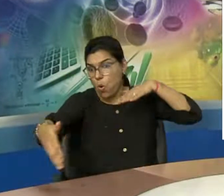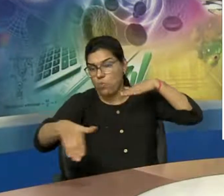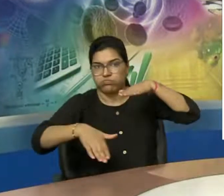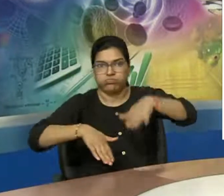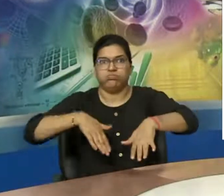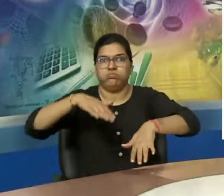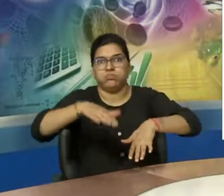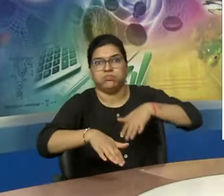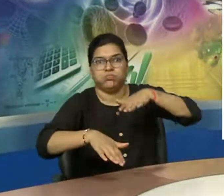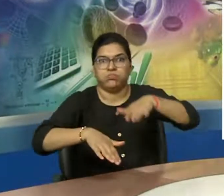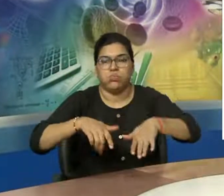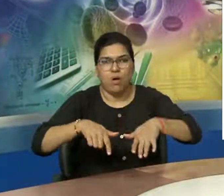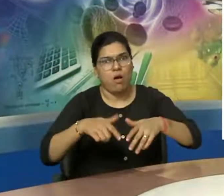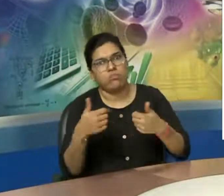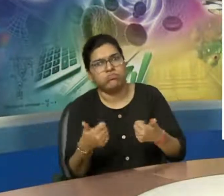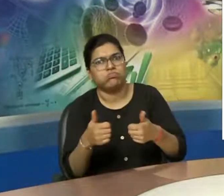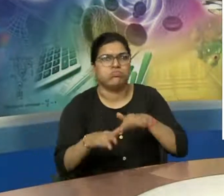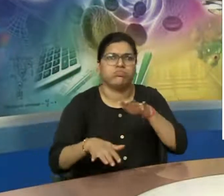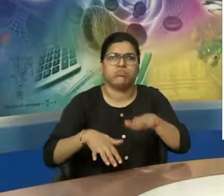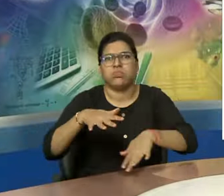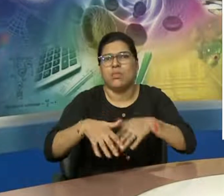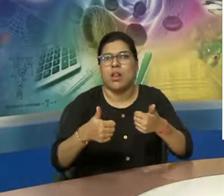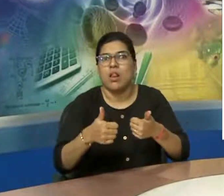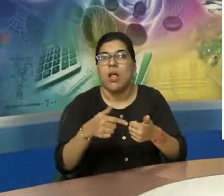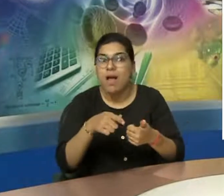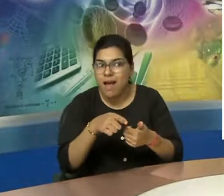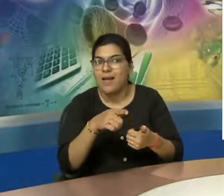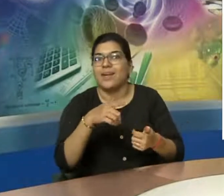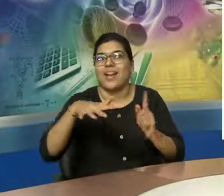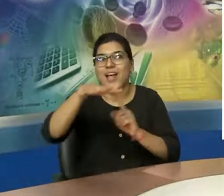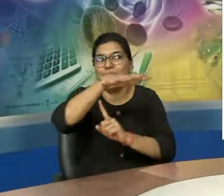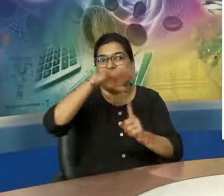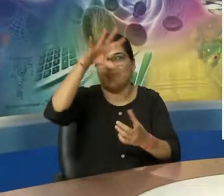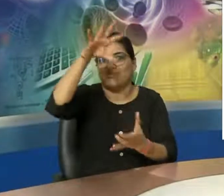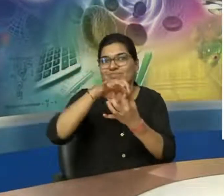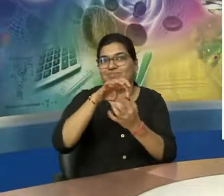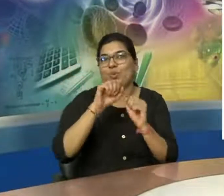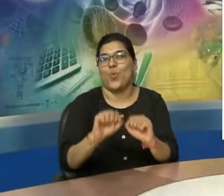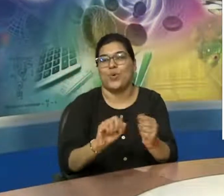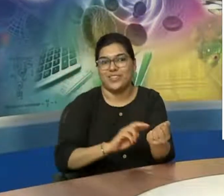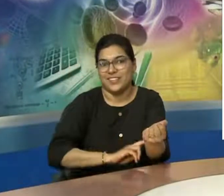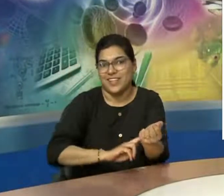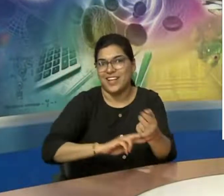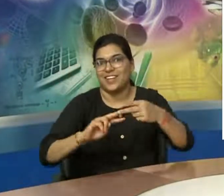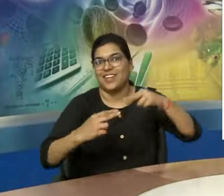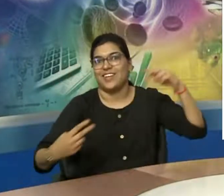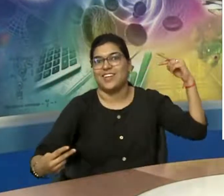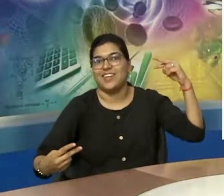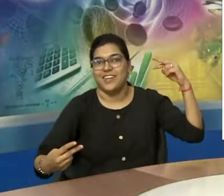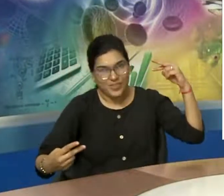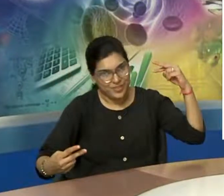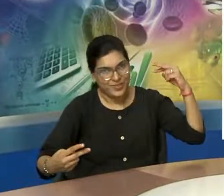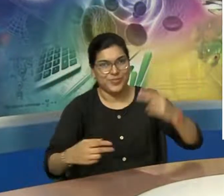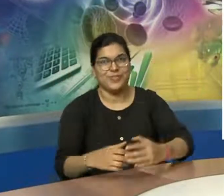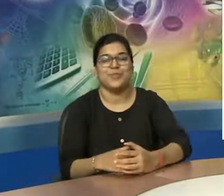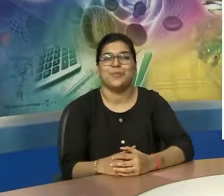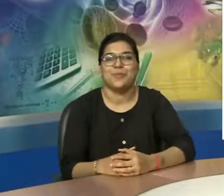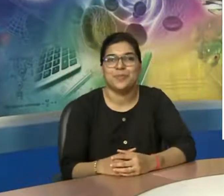So that is the reason they can walk easily on the sand. So their body is adapted according to